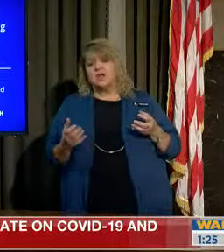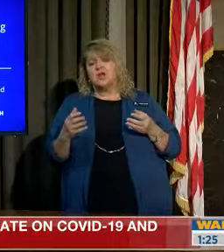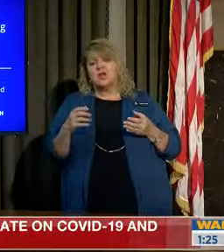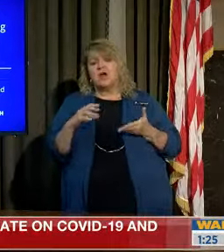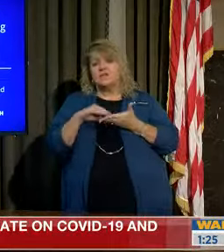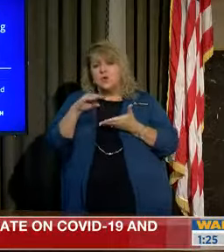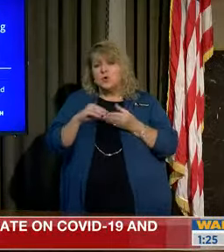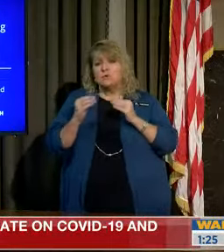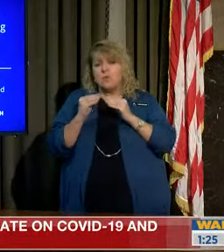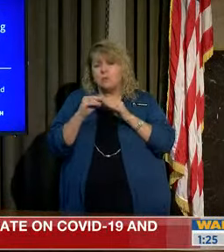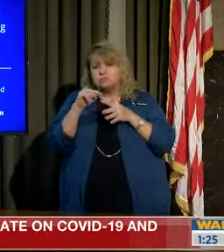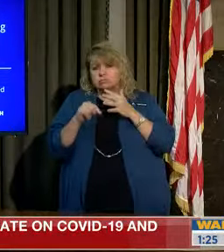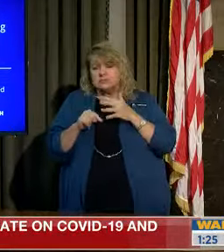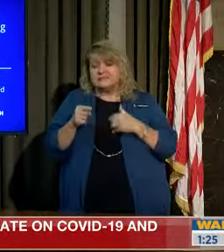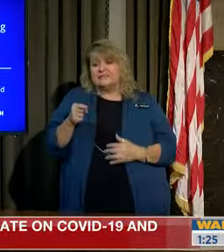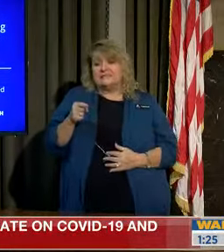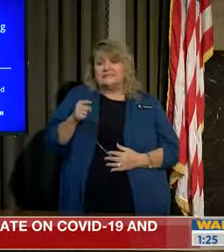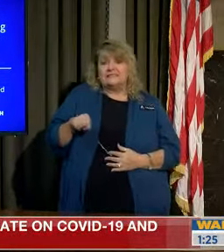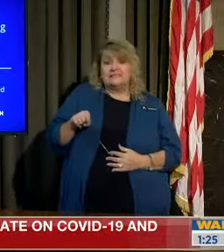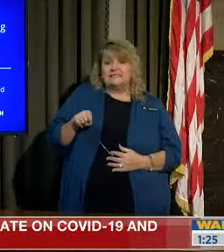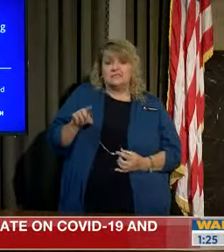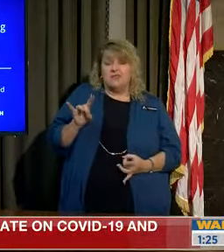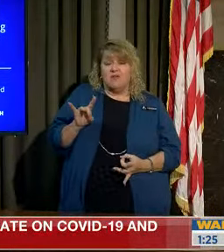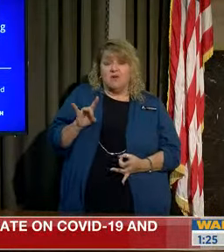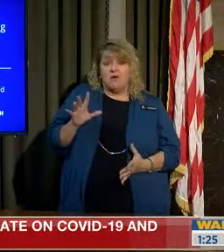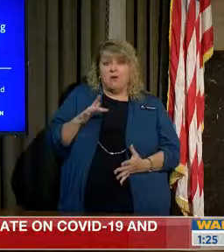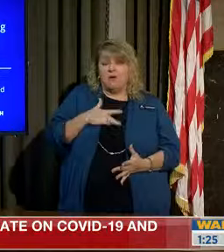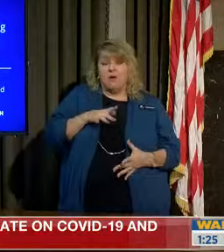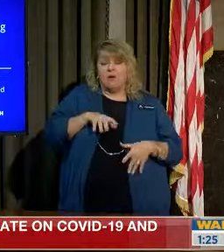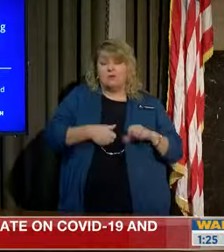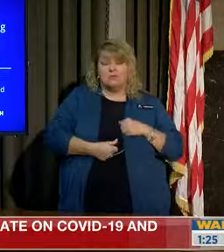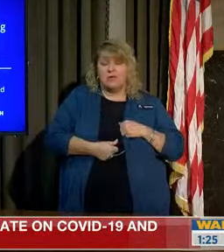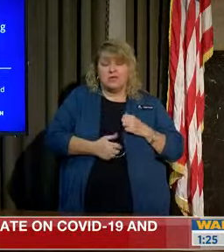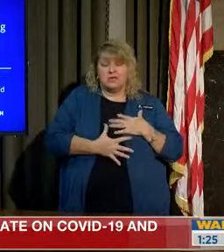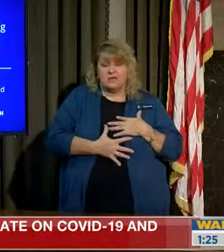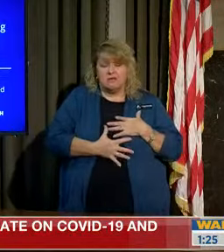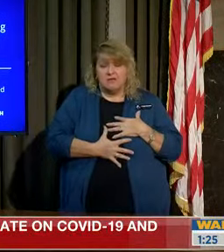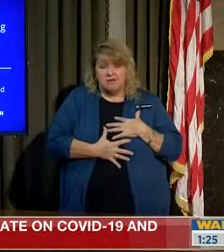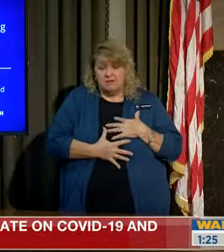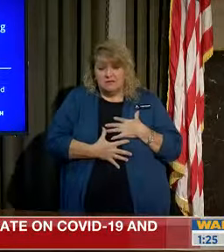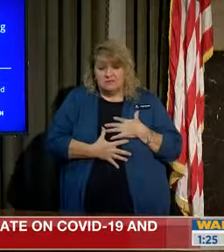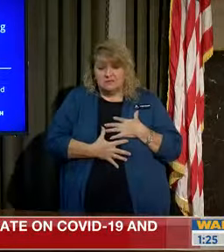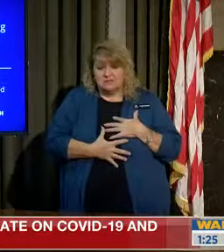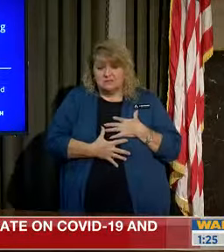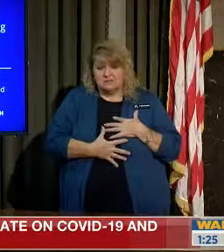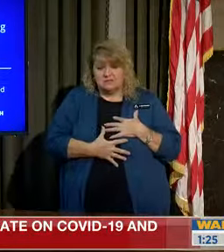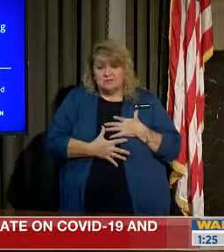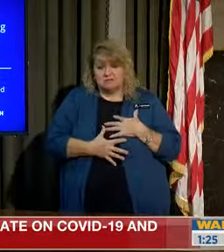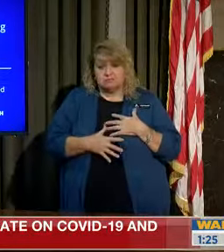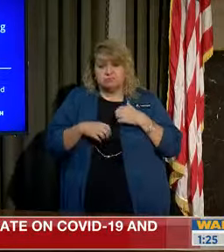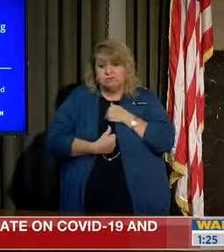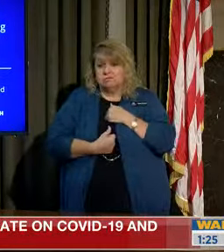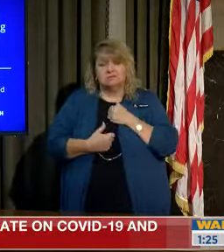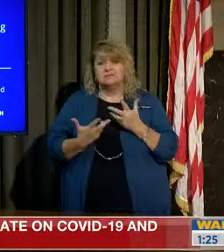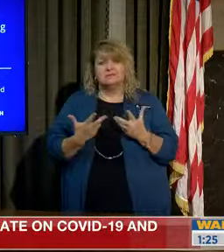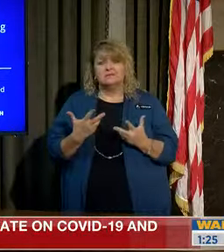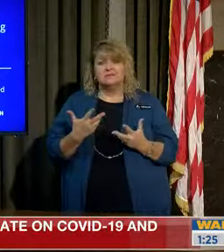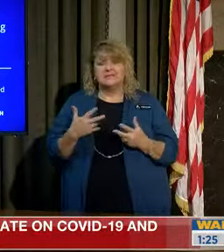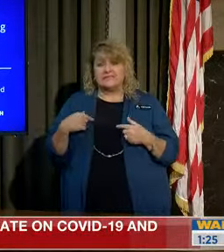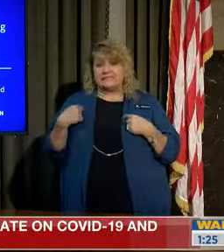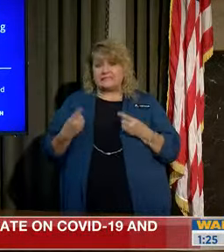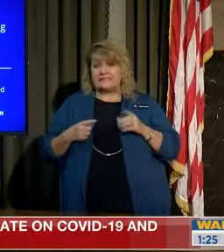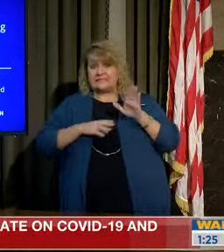can tell you these are tragic, heartbreaking cases. Since the beginning of this Delta surge,